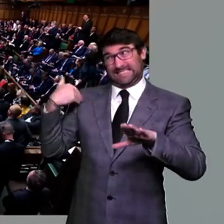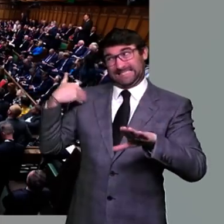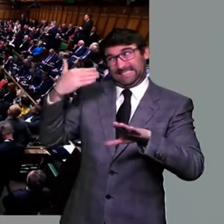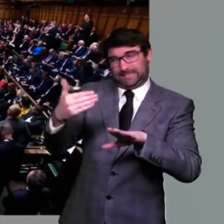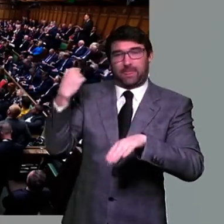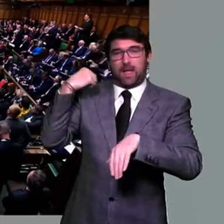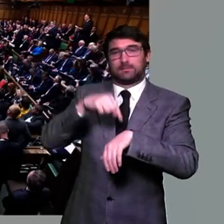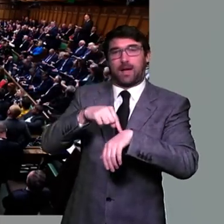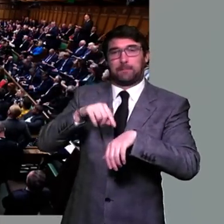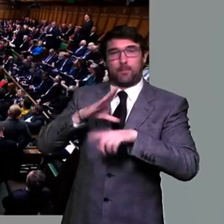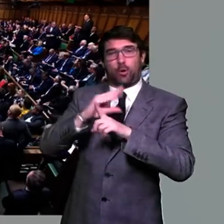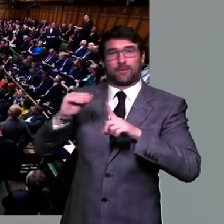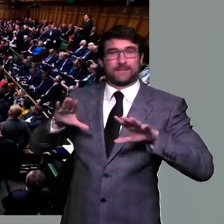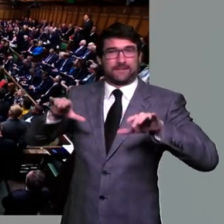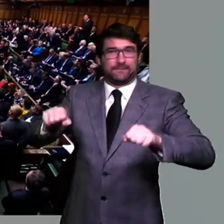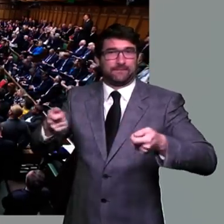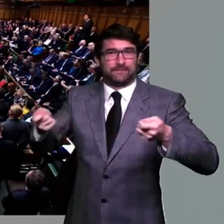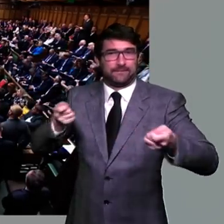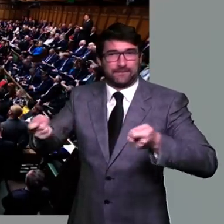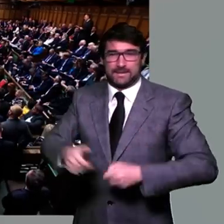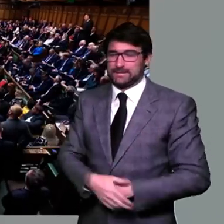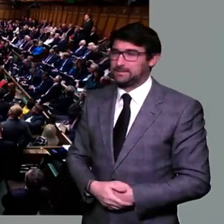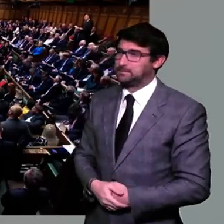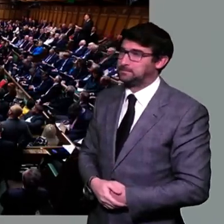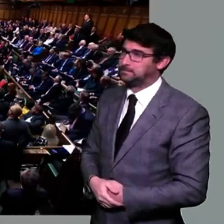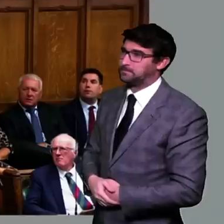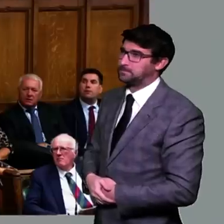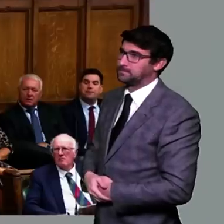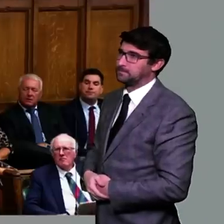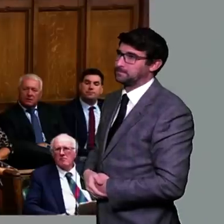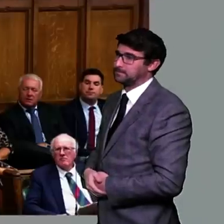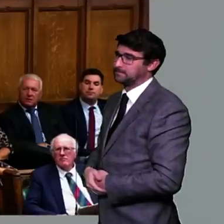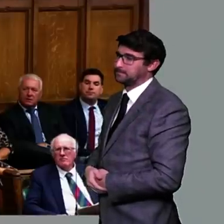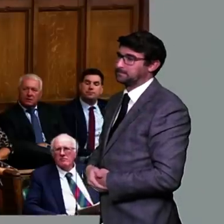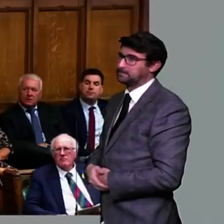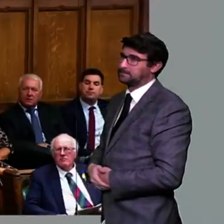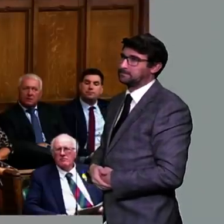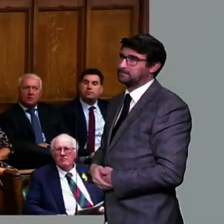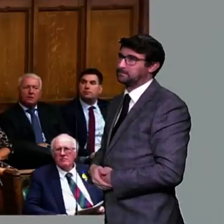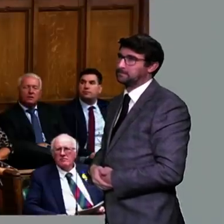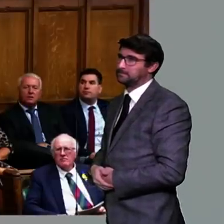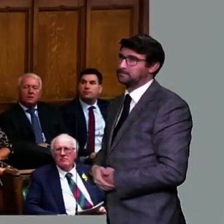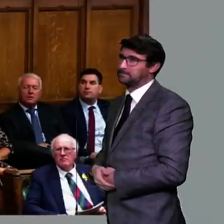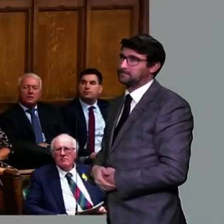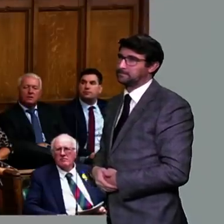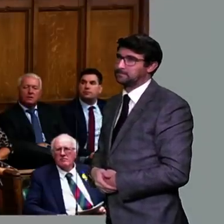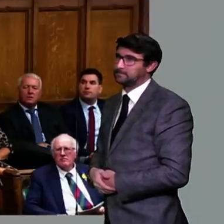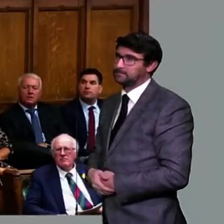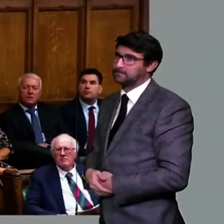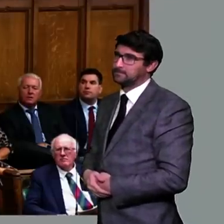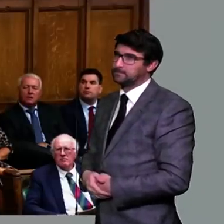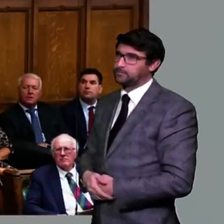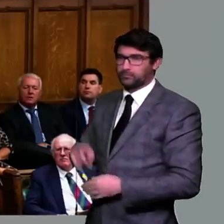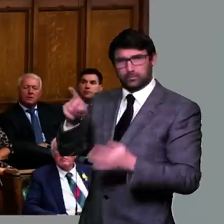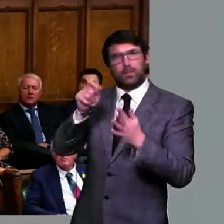Speaker, the Prime Minister's Chief of Staff is in hot water after lobbying on behalf of a Libyan